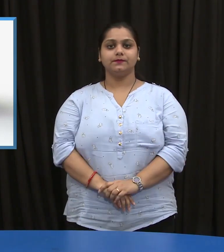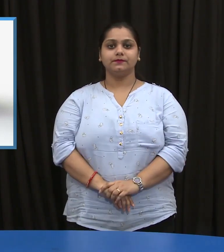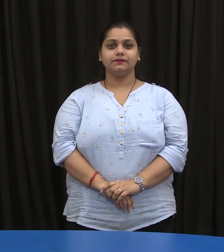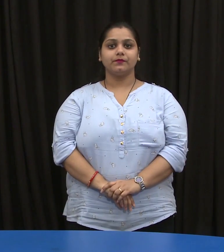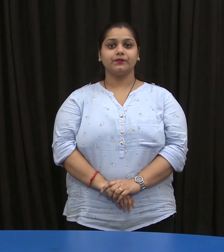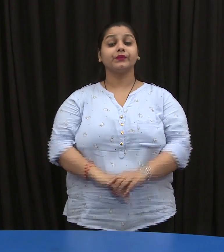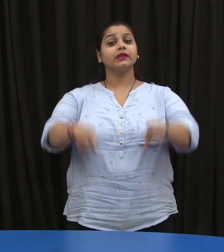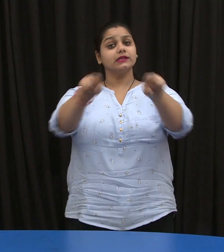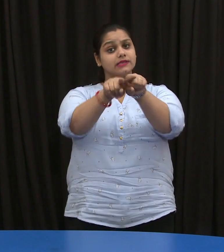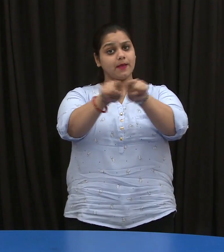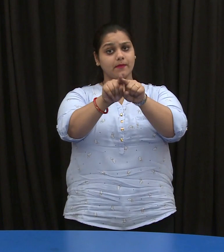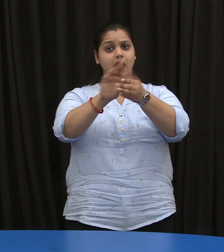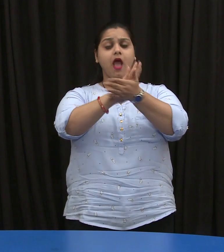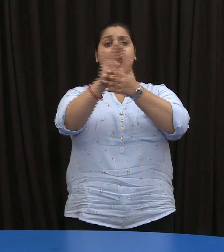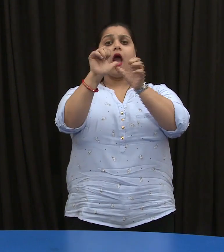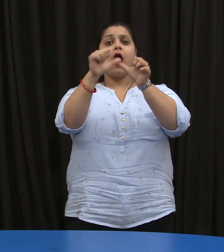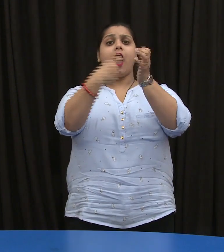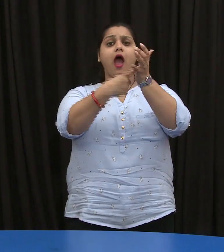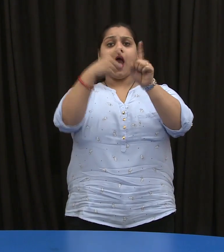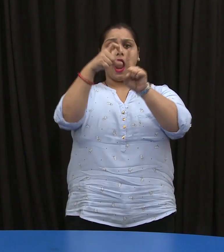like hardware and software.